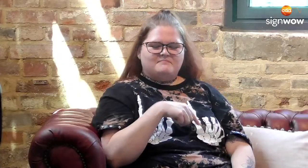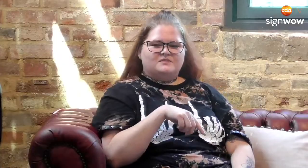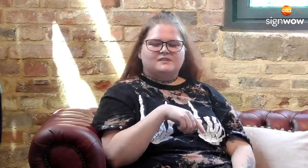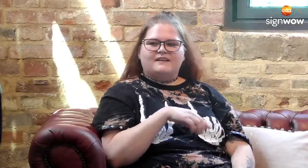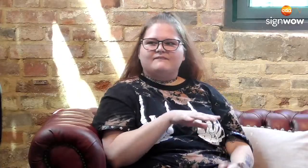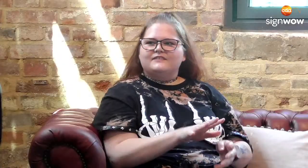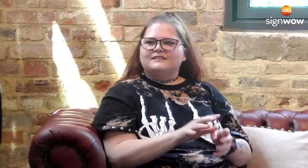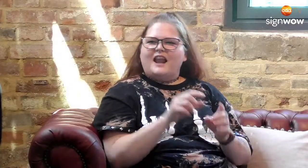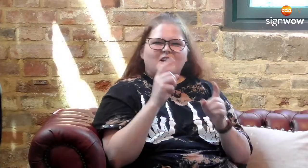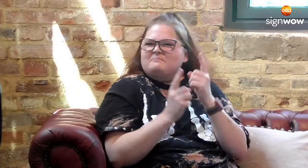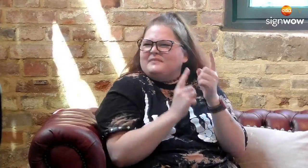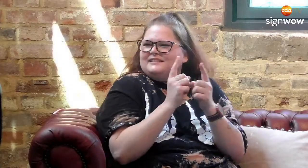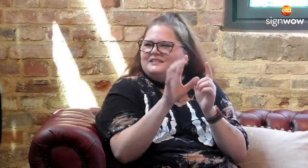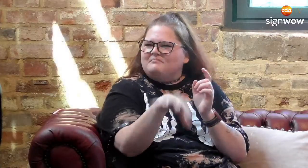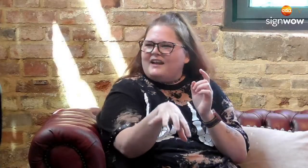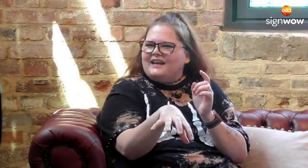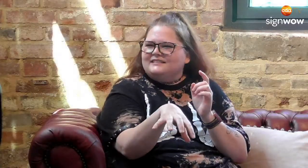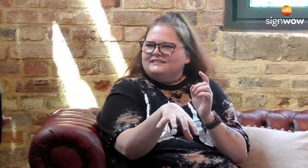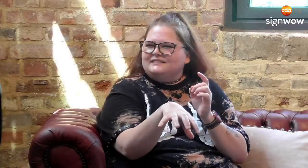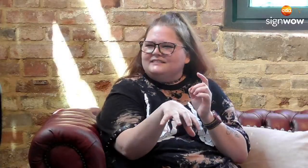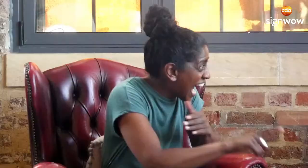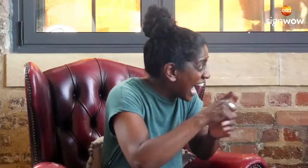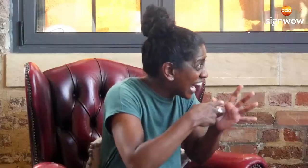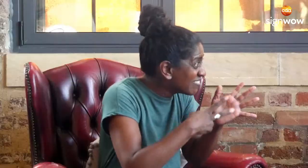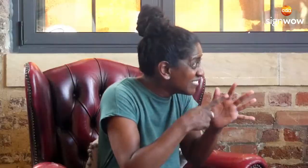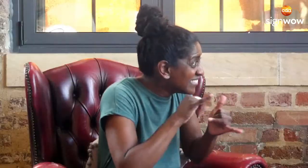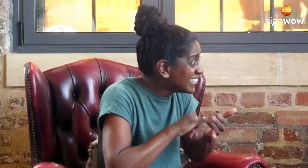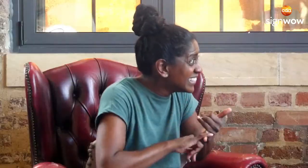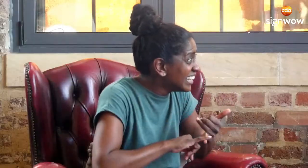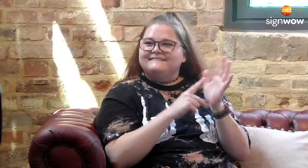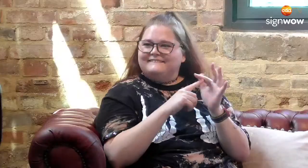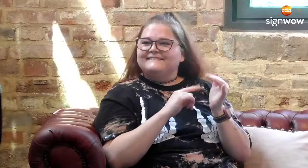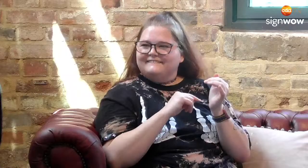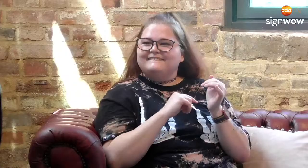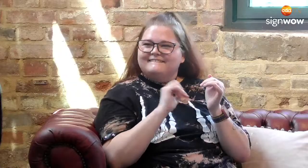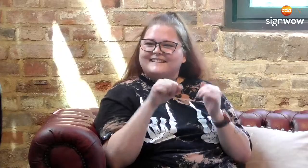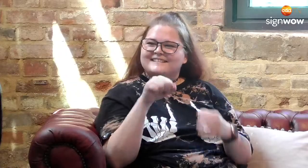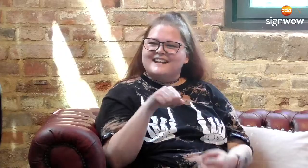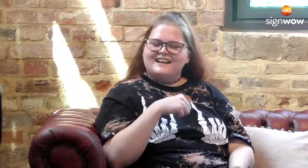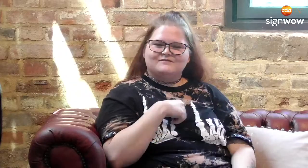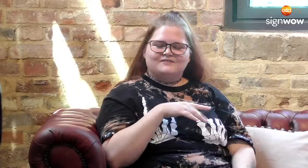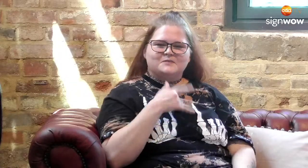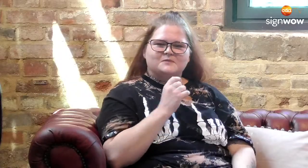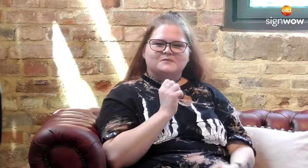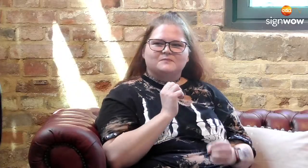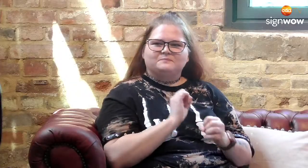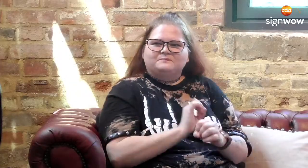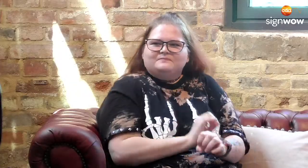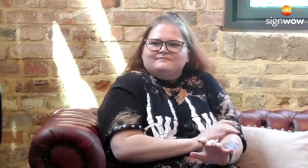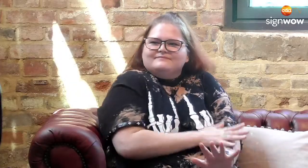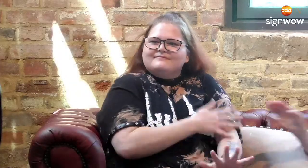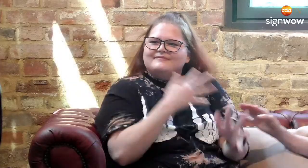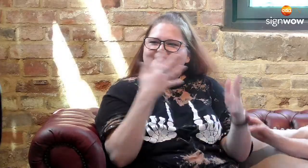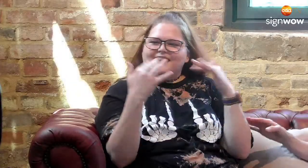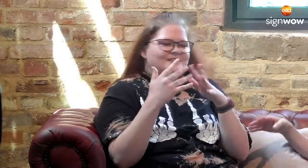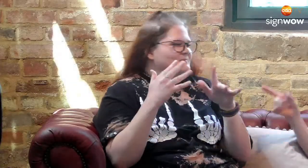or something. A meeting place in the cave, yeah, right in there. And